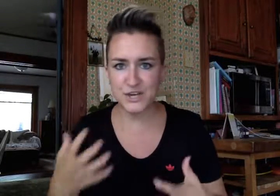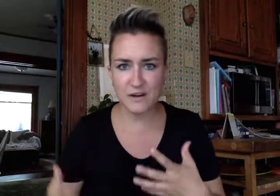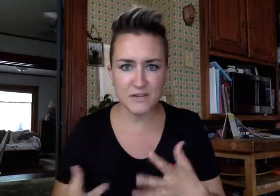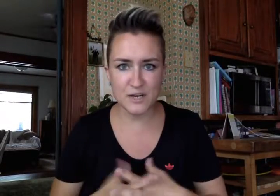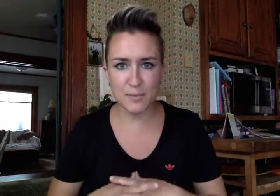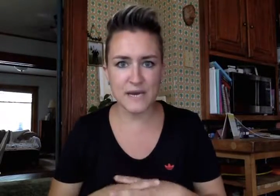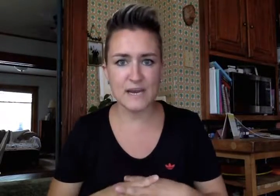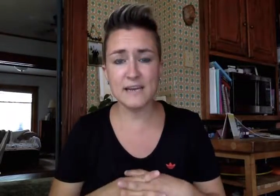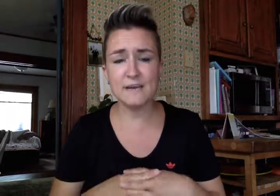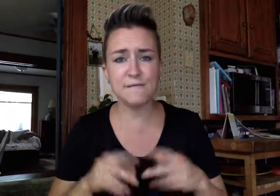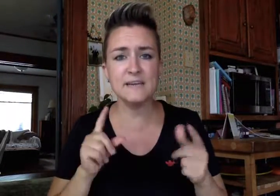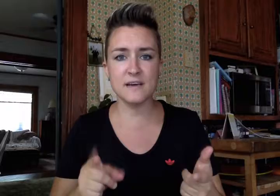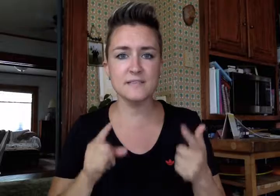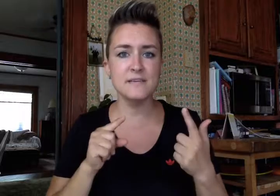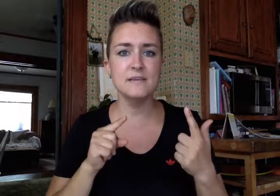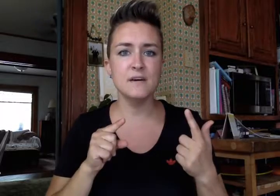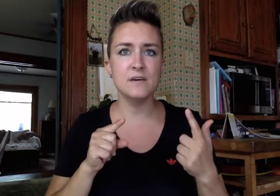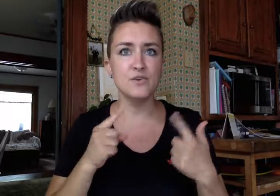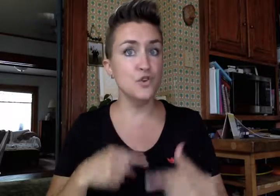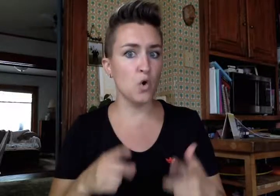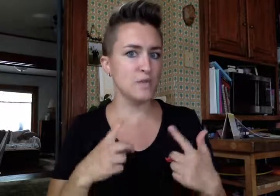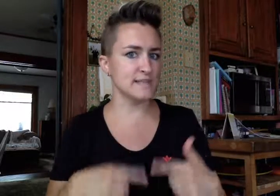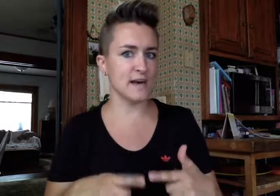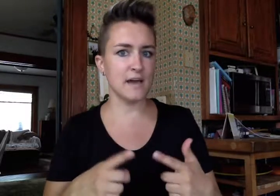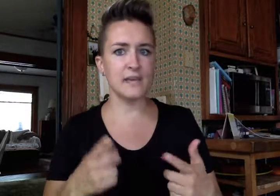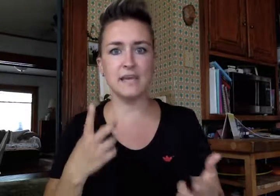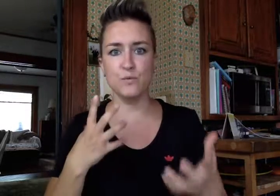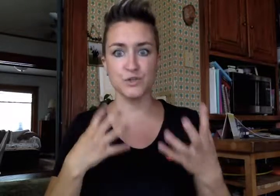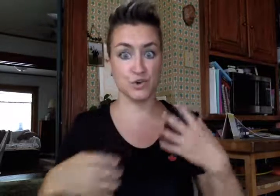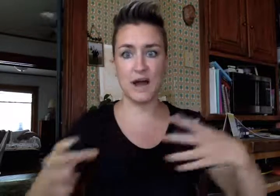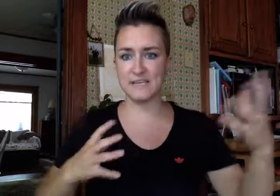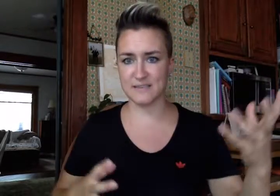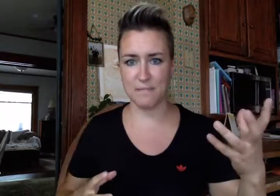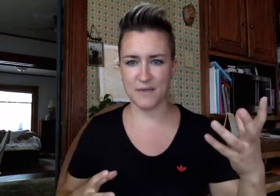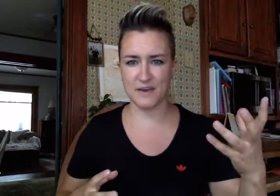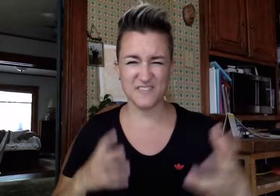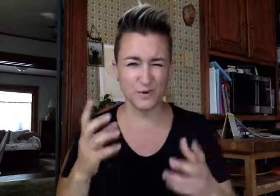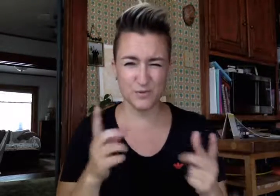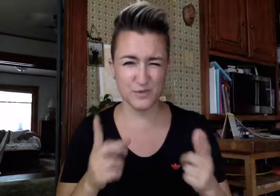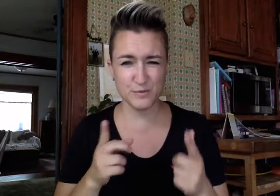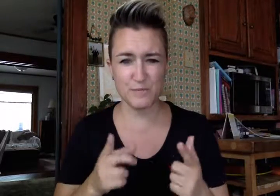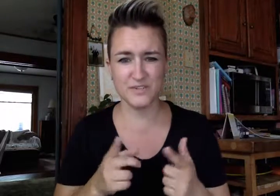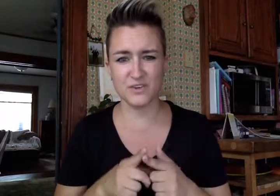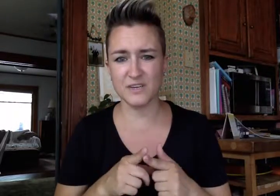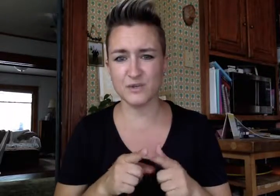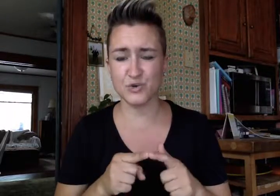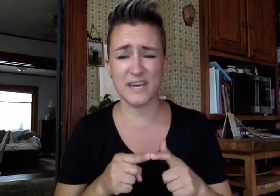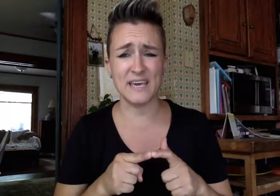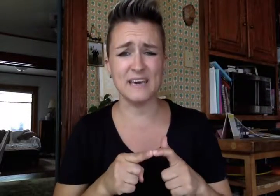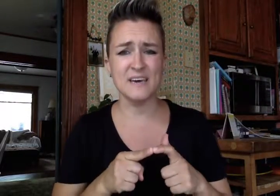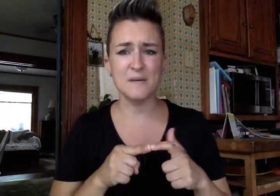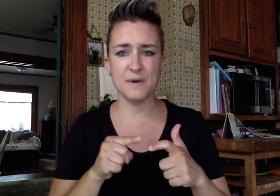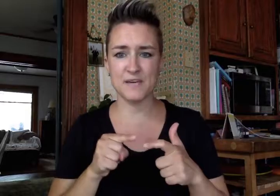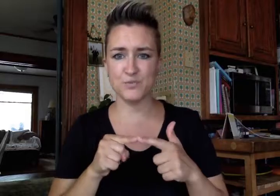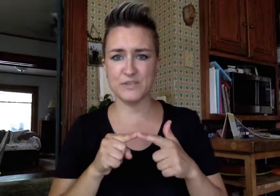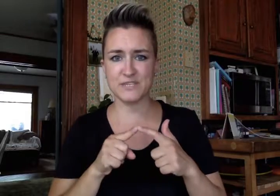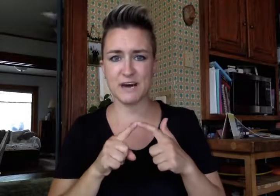a little bit. And if he doesn't know the sign, he will try something. Those moments are a little tricky because we just have